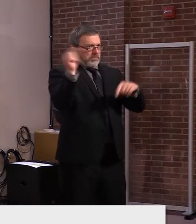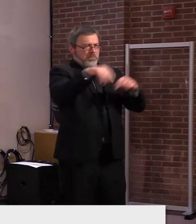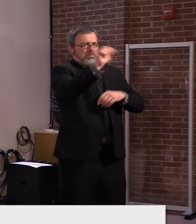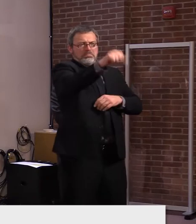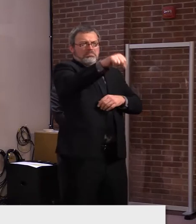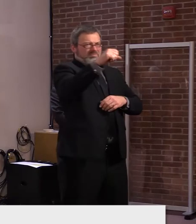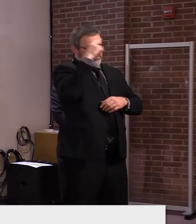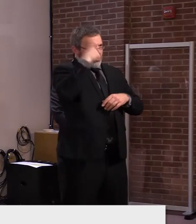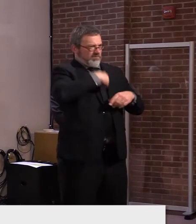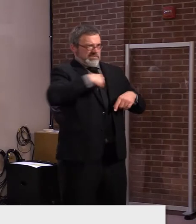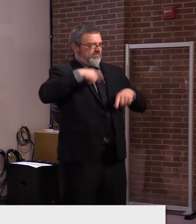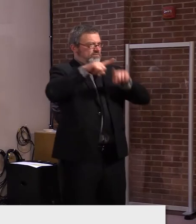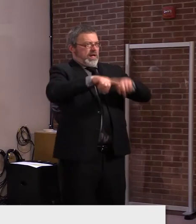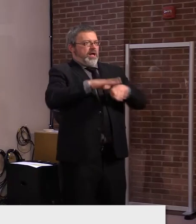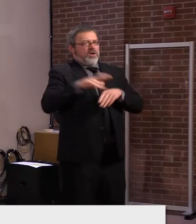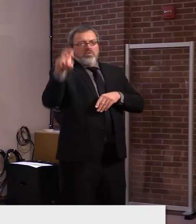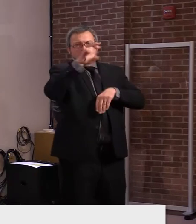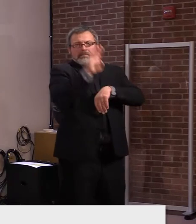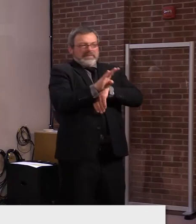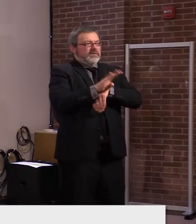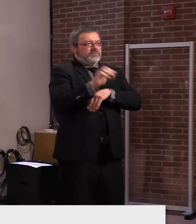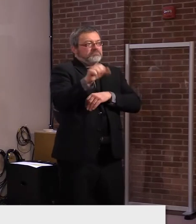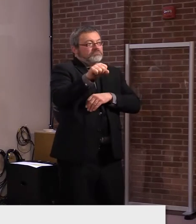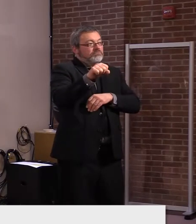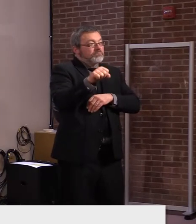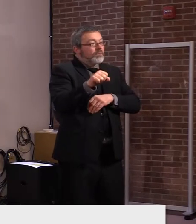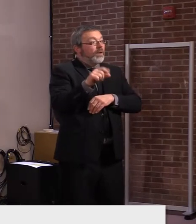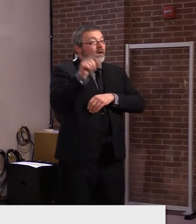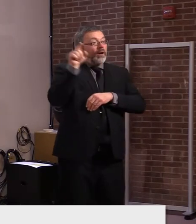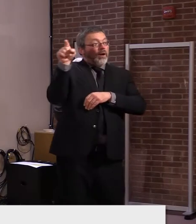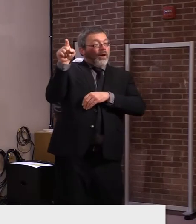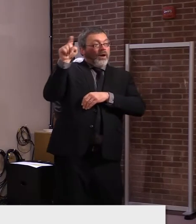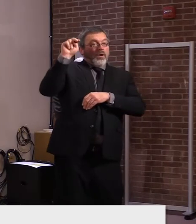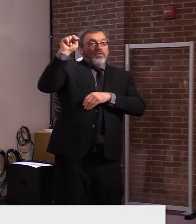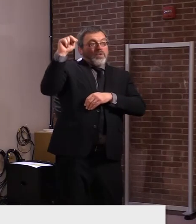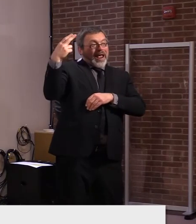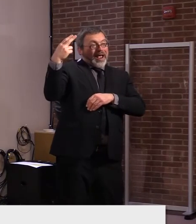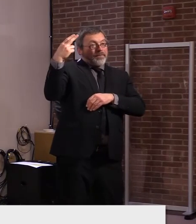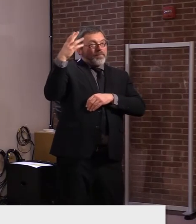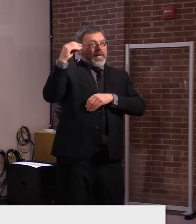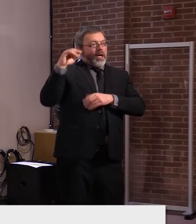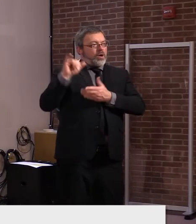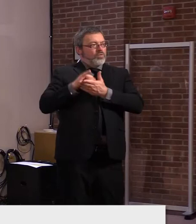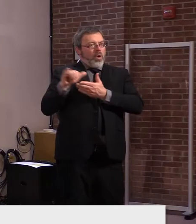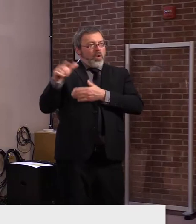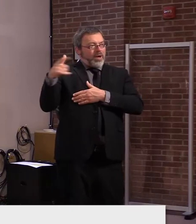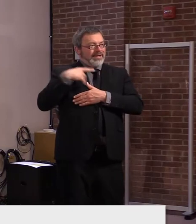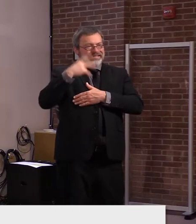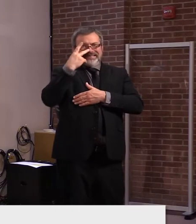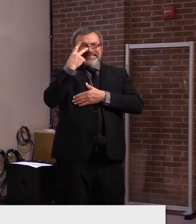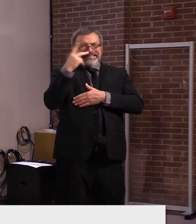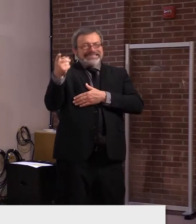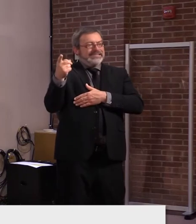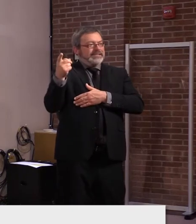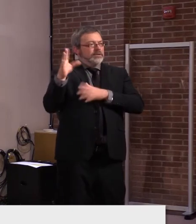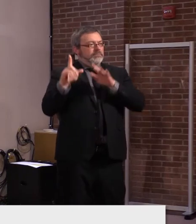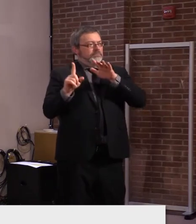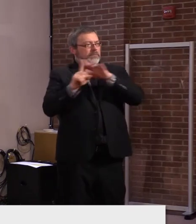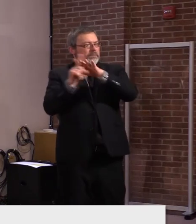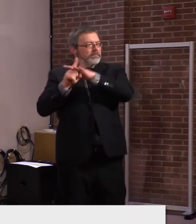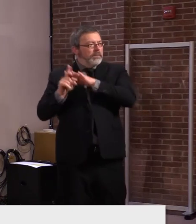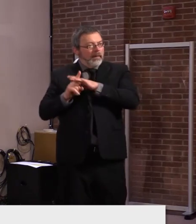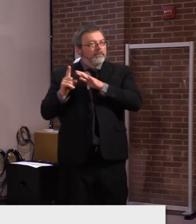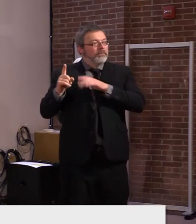is more from New Hampshire and New York, and they seem to come to Vermont to get tested, even though they